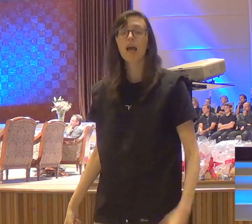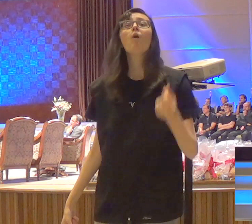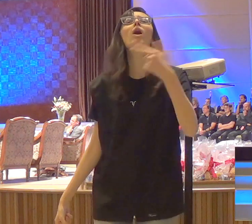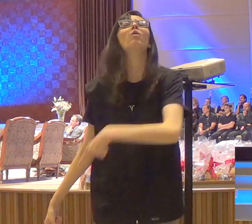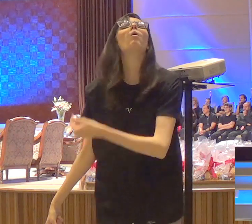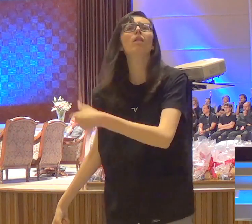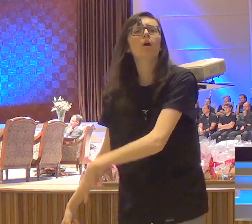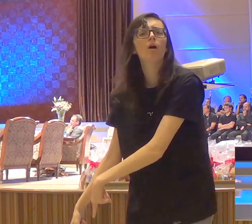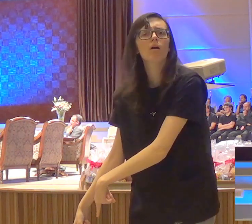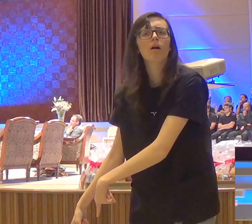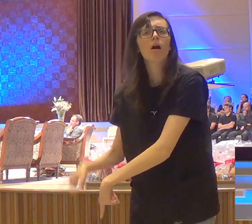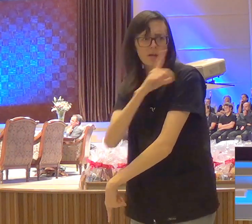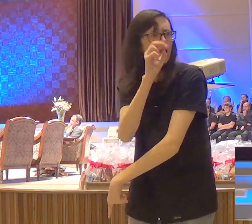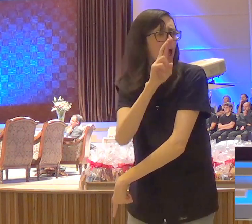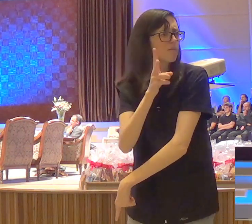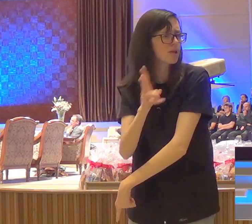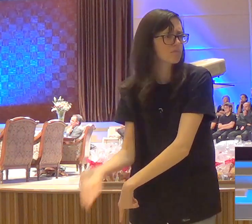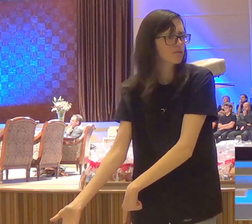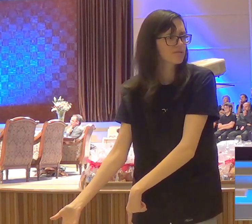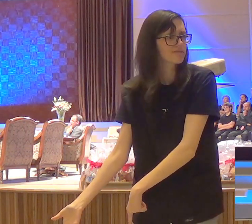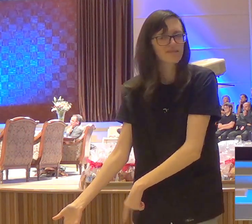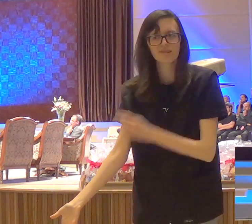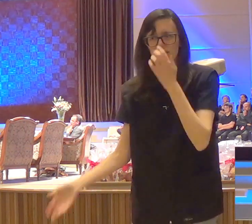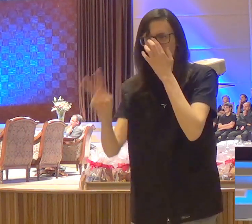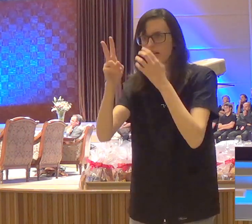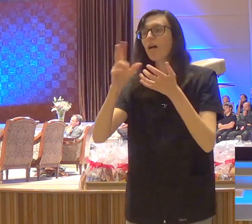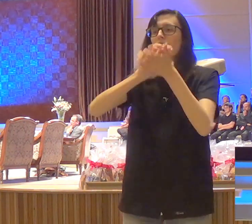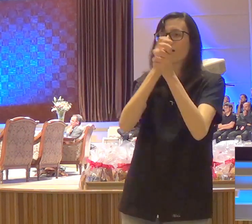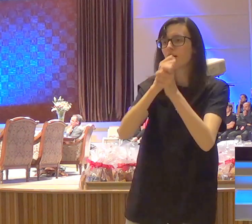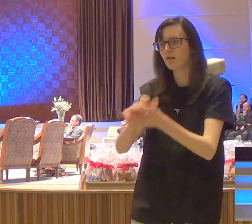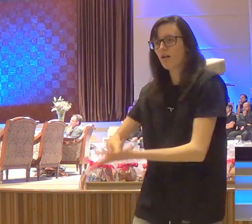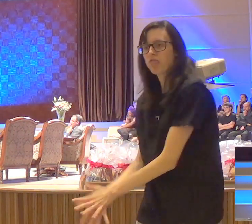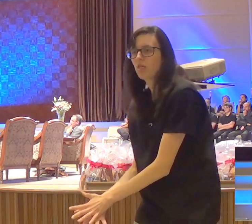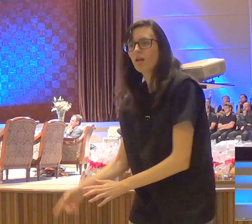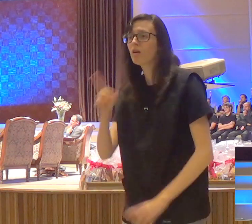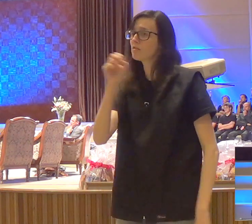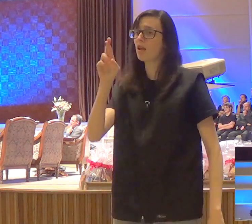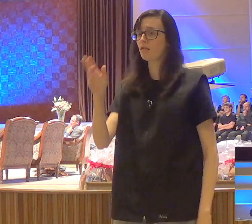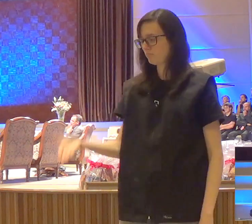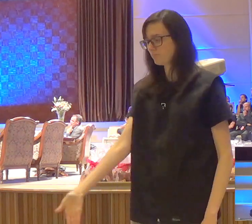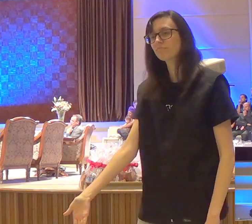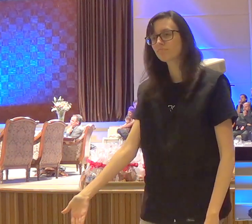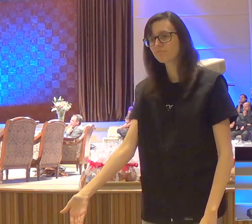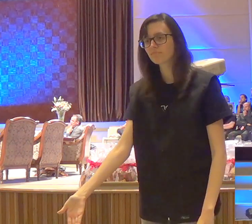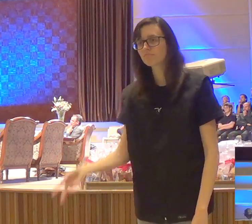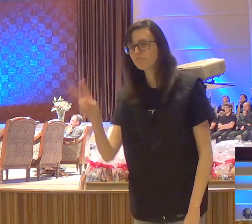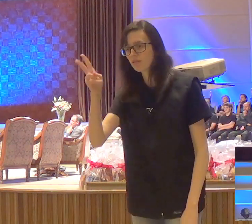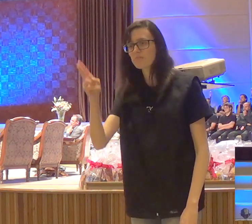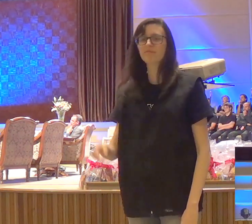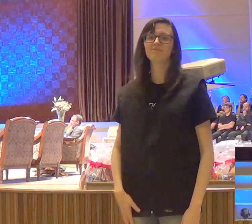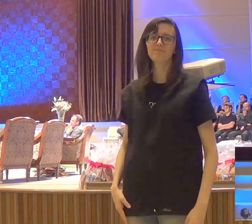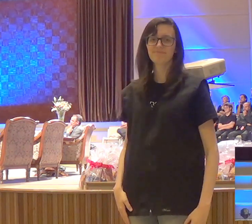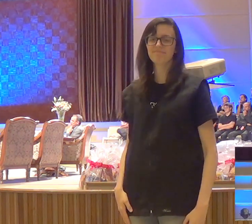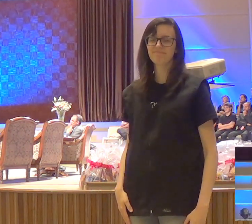valor? R$100. R$100. Still? Now say when it's on the ground. E vai estar lá no chão ainda a nota. A